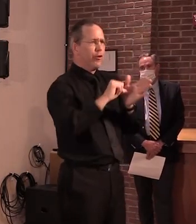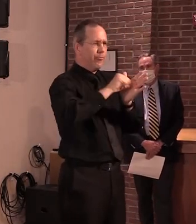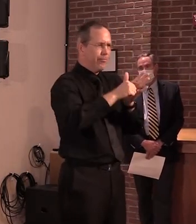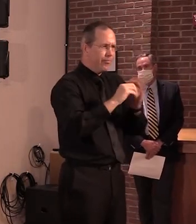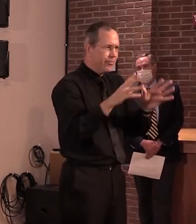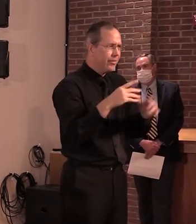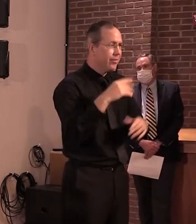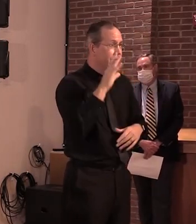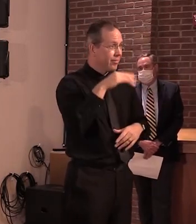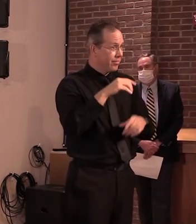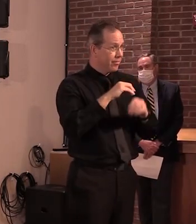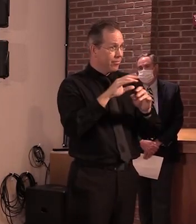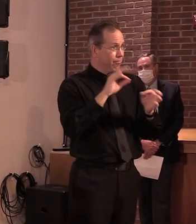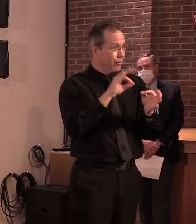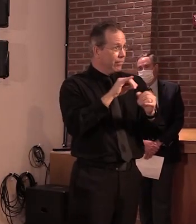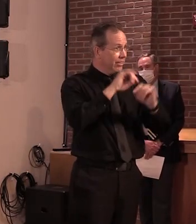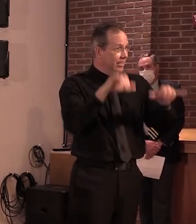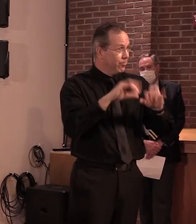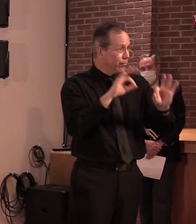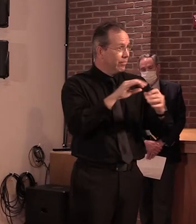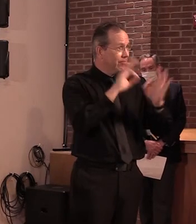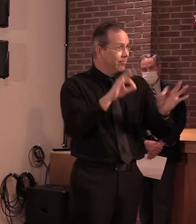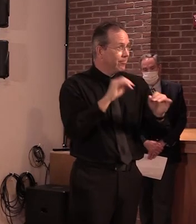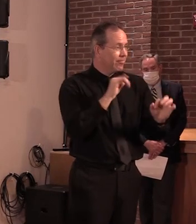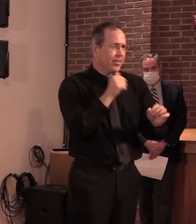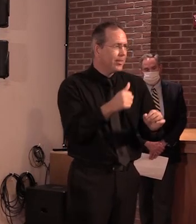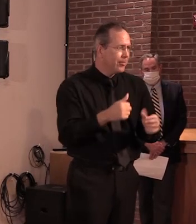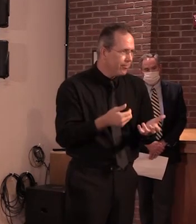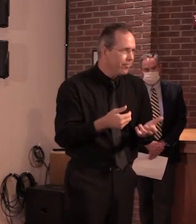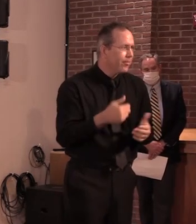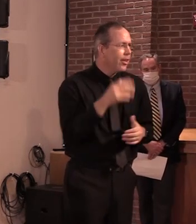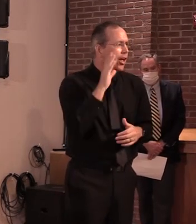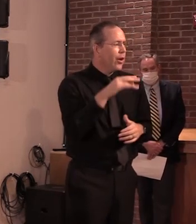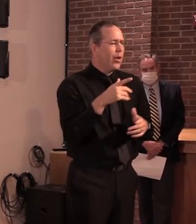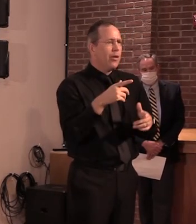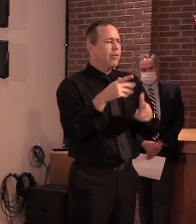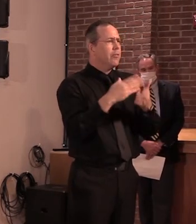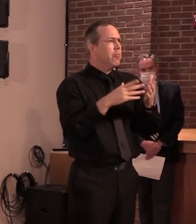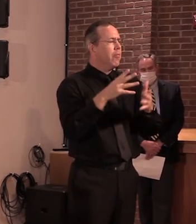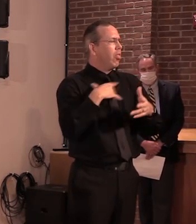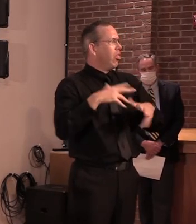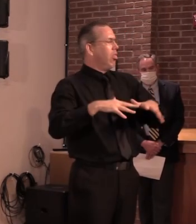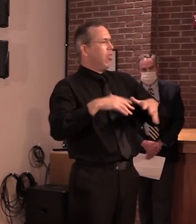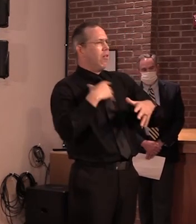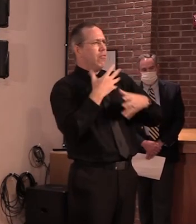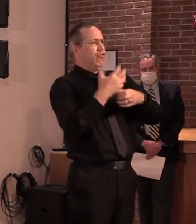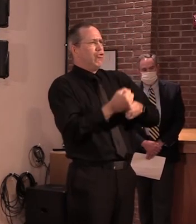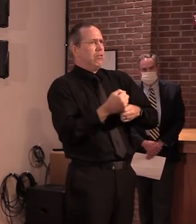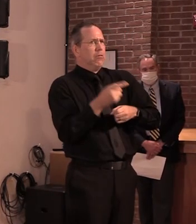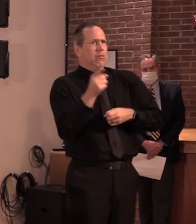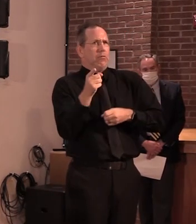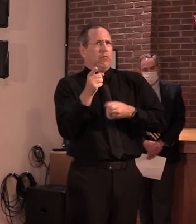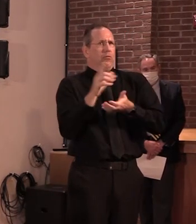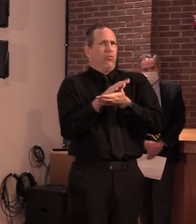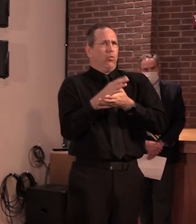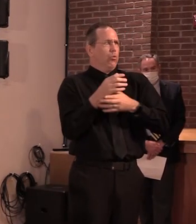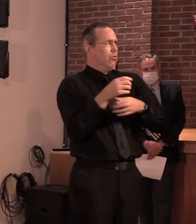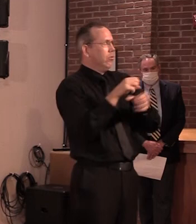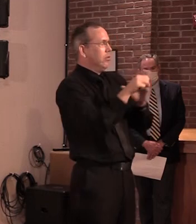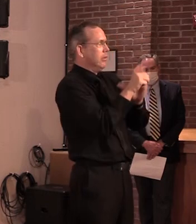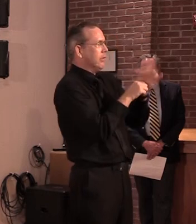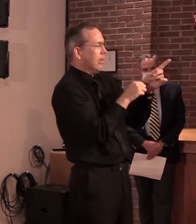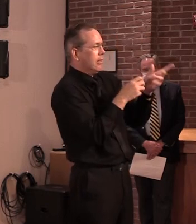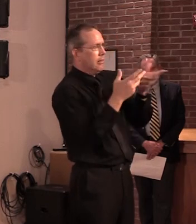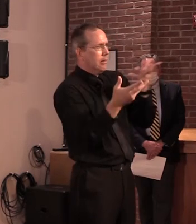reality. And I know anxiety is high, even while the health data and experts clearly support in-person